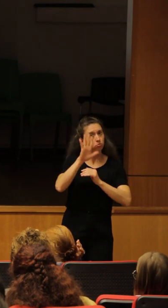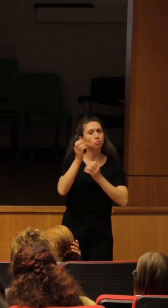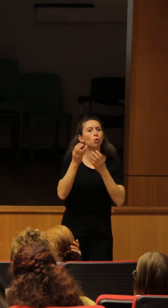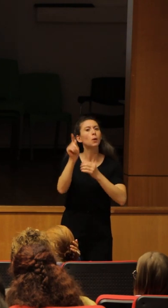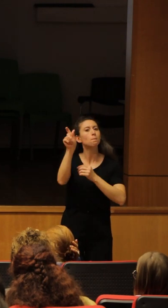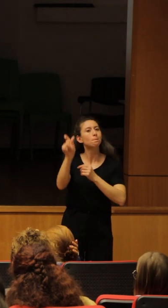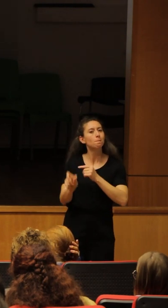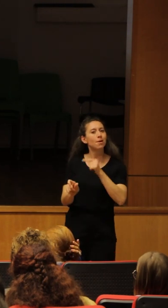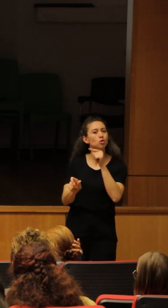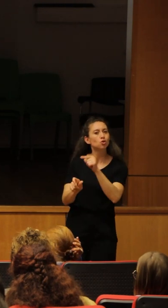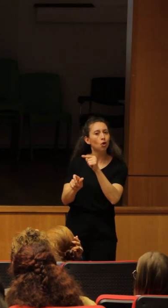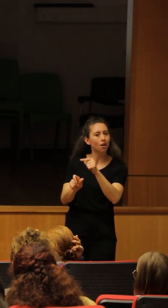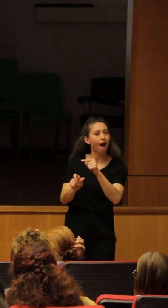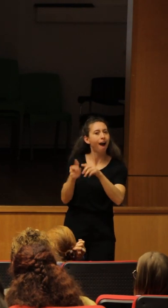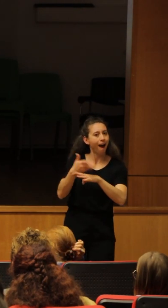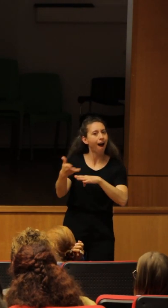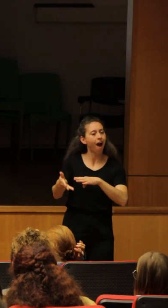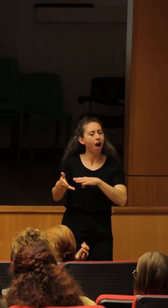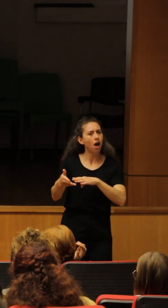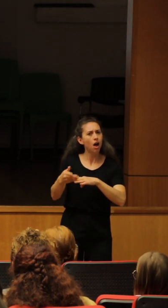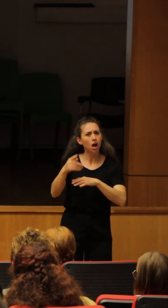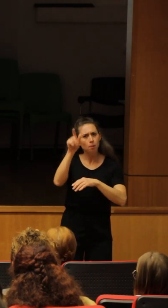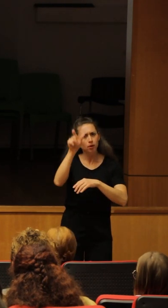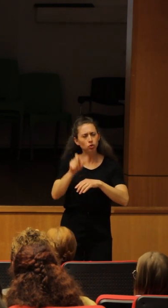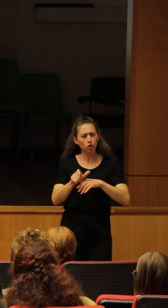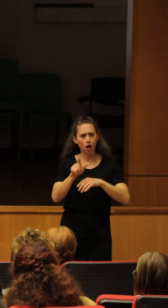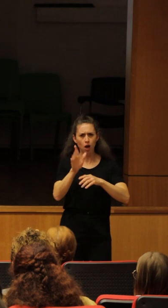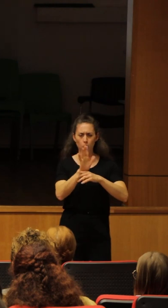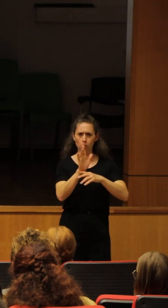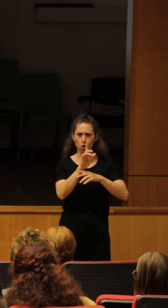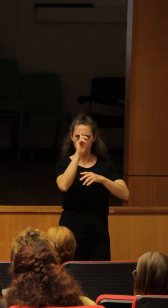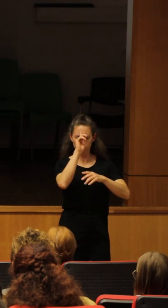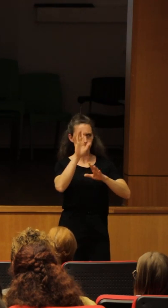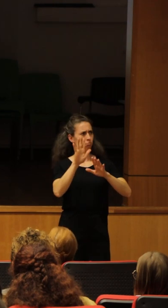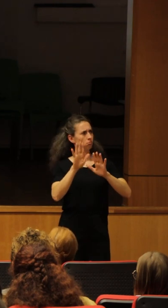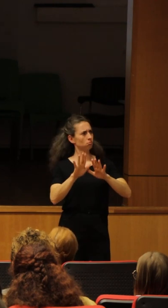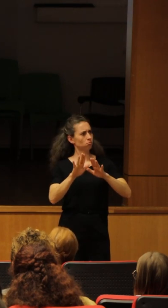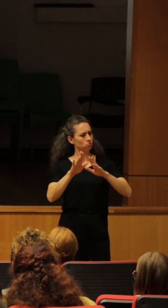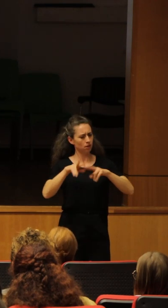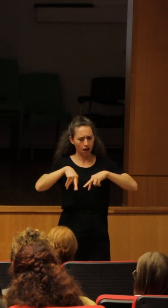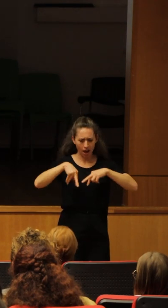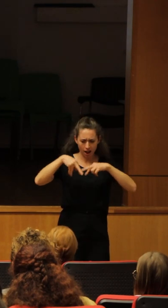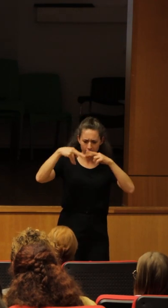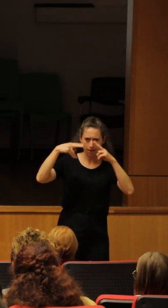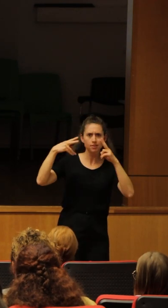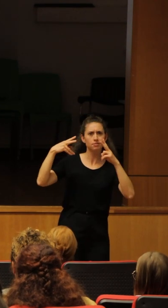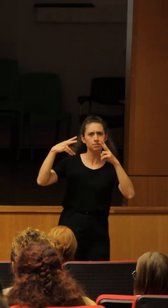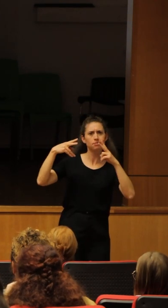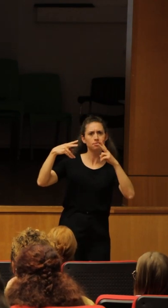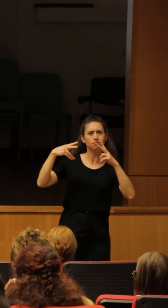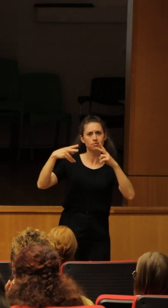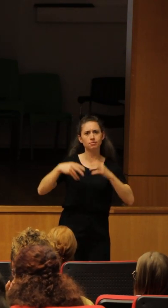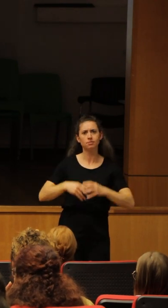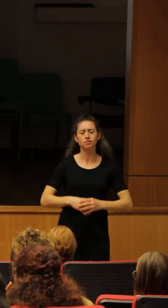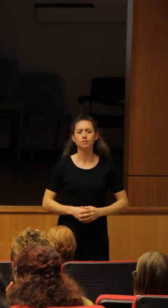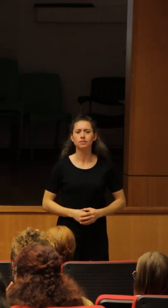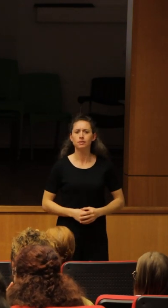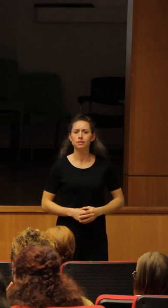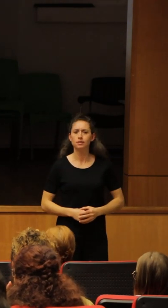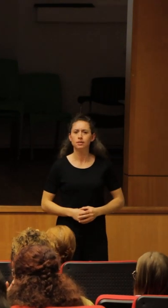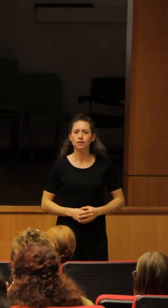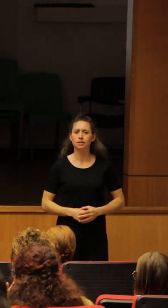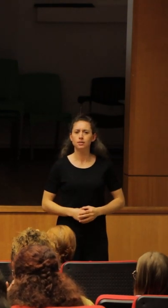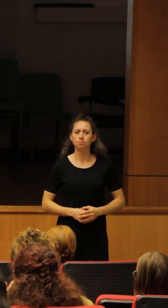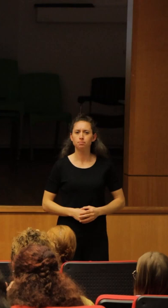la persona tiene un efecto, la persona es como que hace un parate y empieza como a analizarlo. I would ask, is it heavy or light?